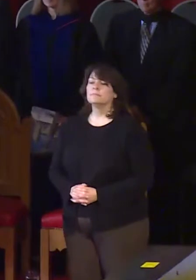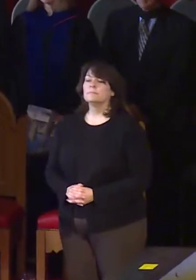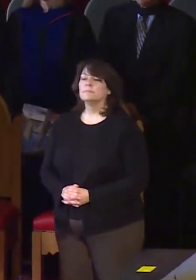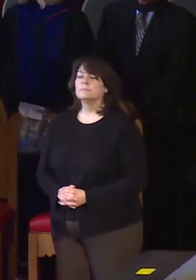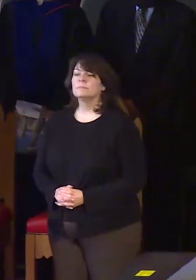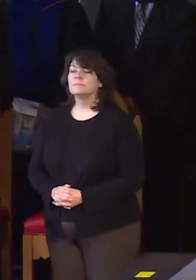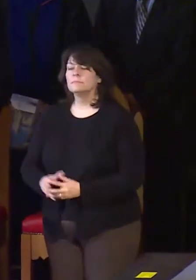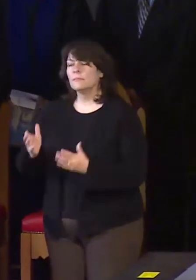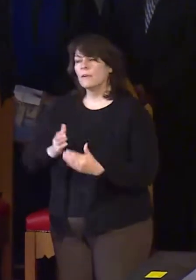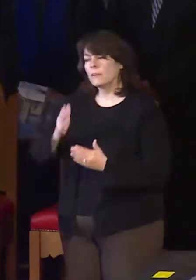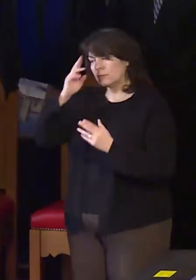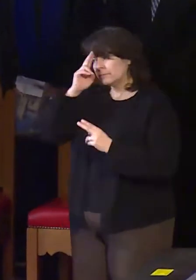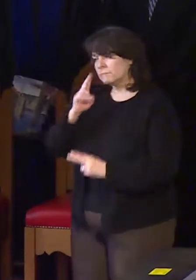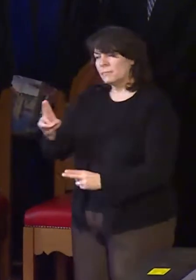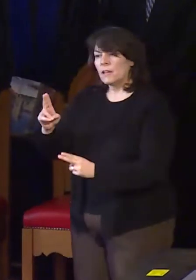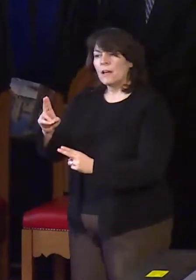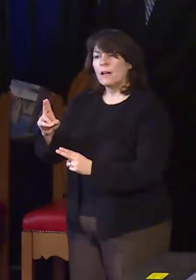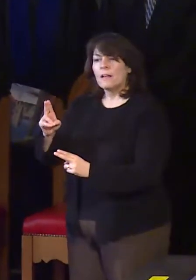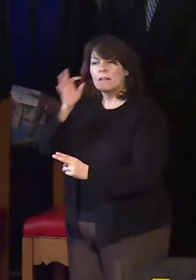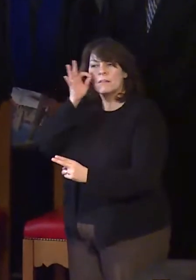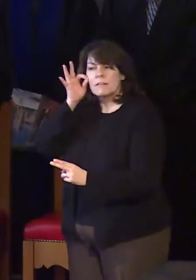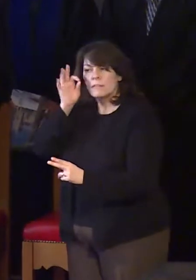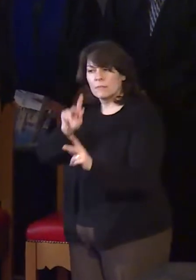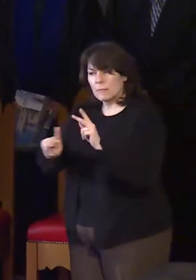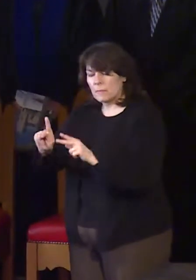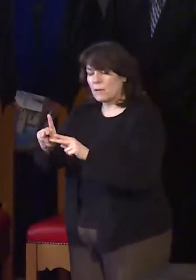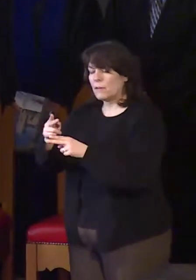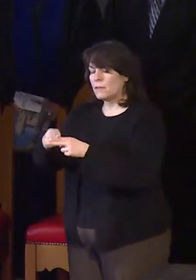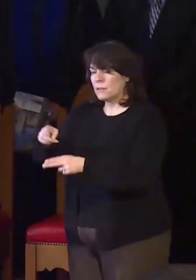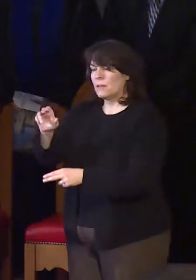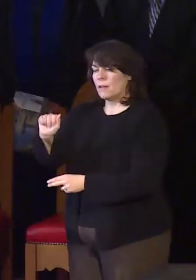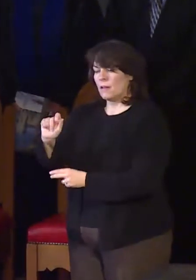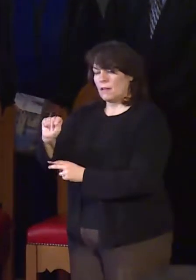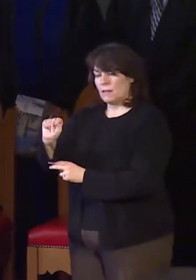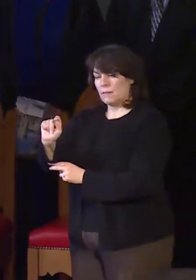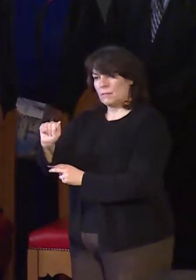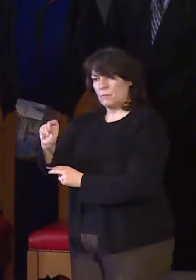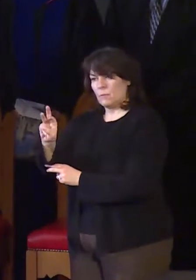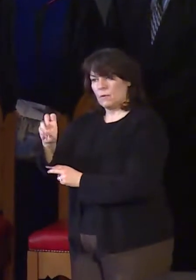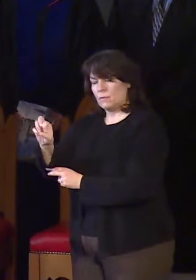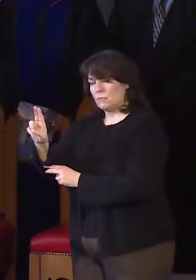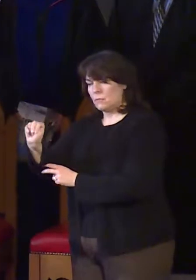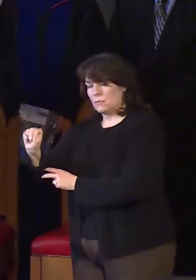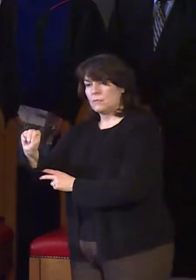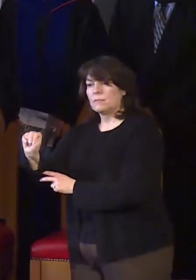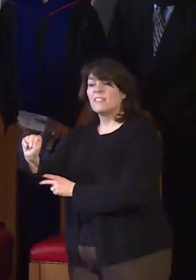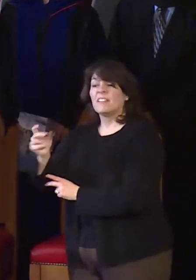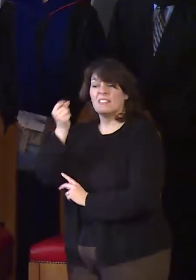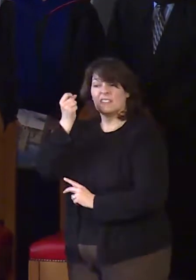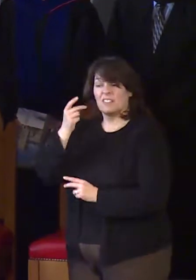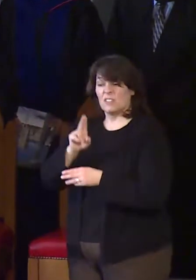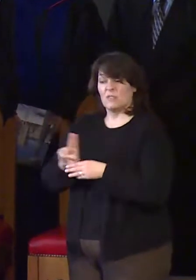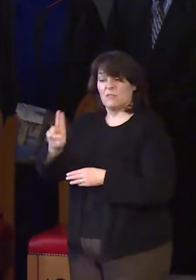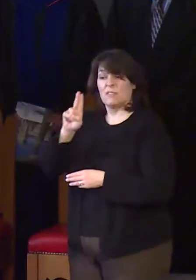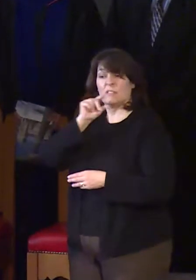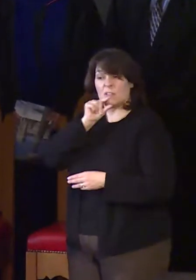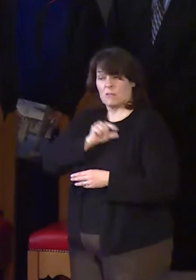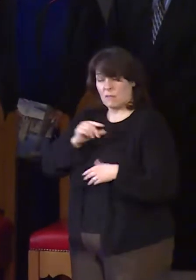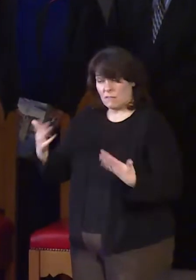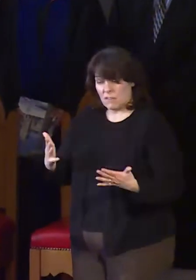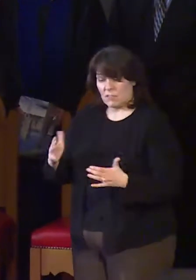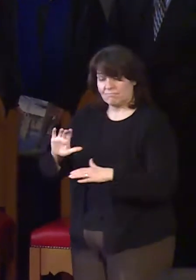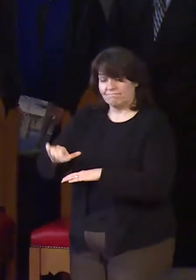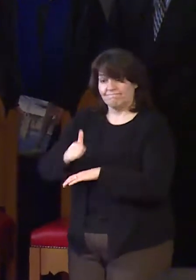I would like to acknowledge the Adirondack people on whose traditional territory the University of Guelph resides, and